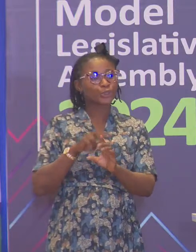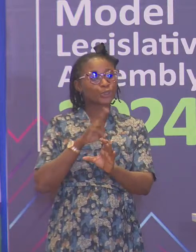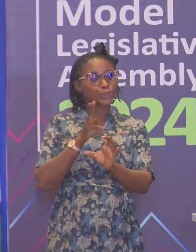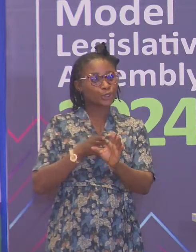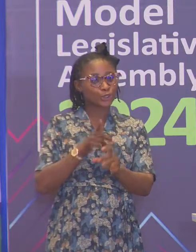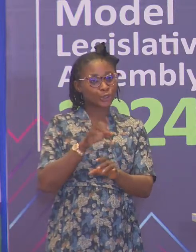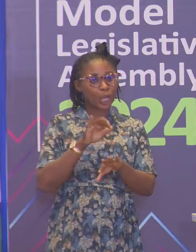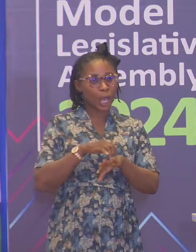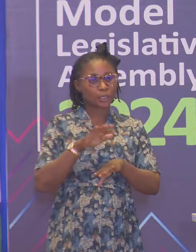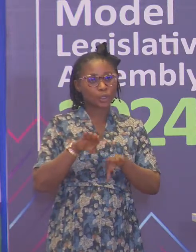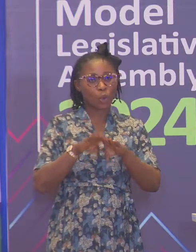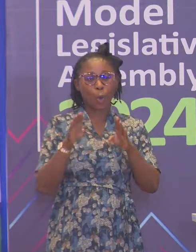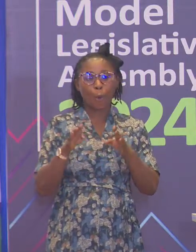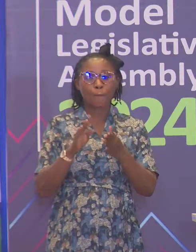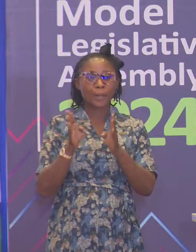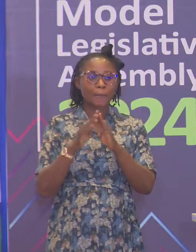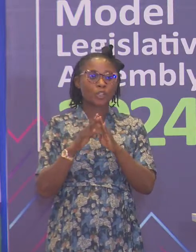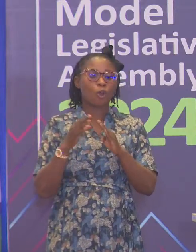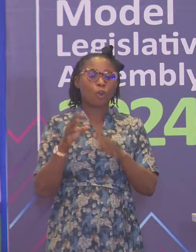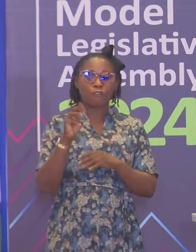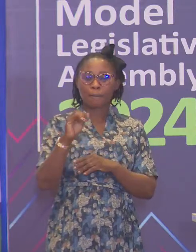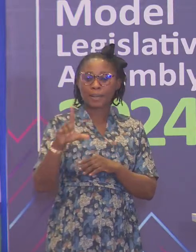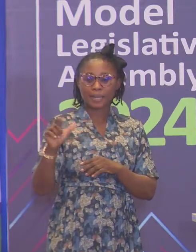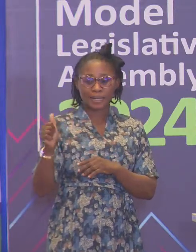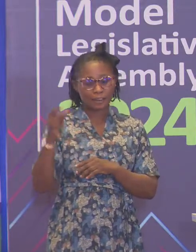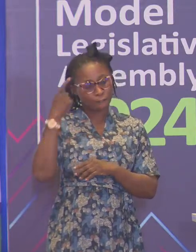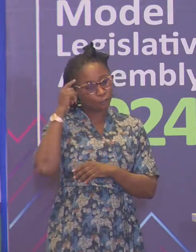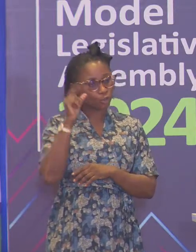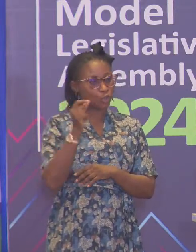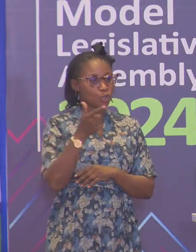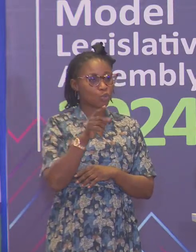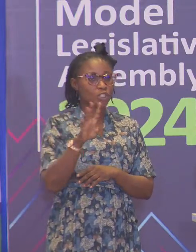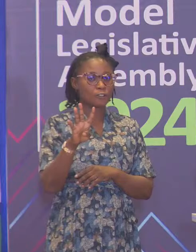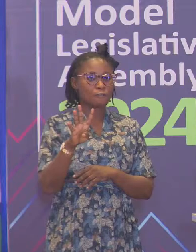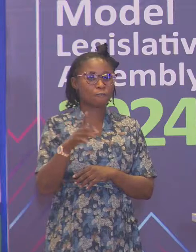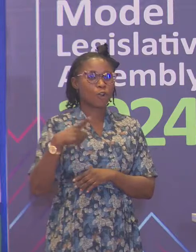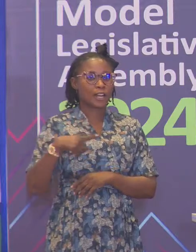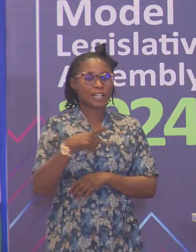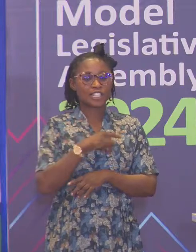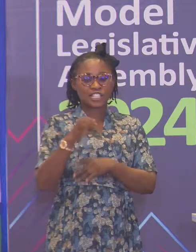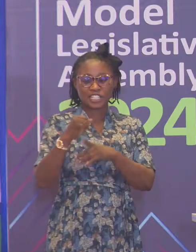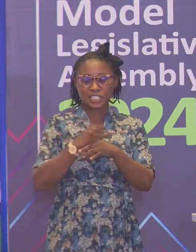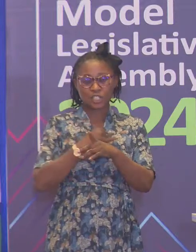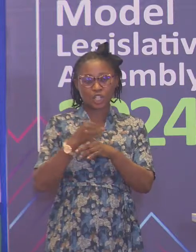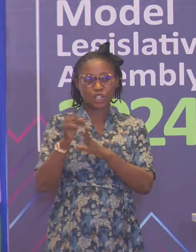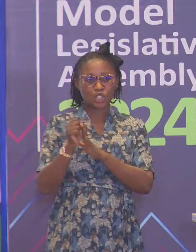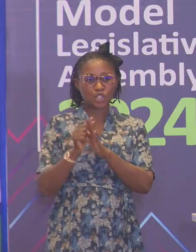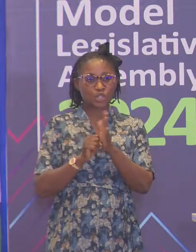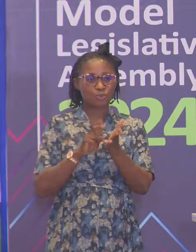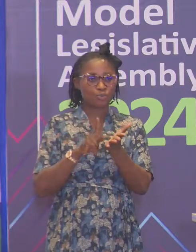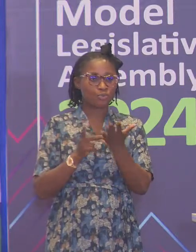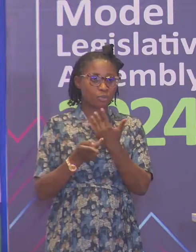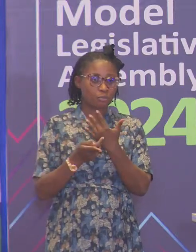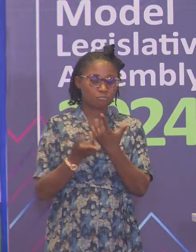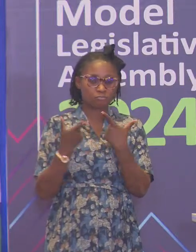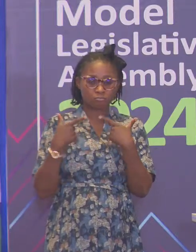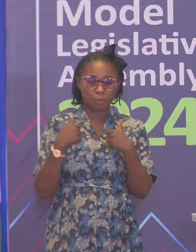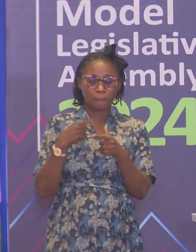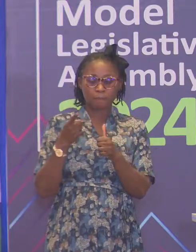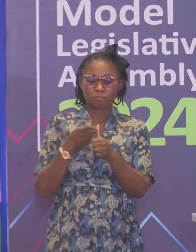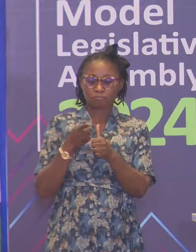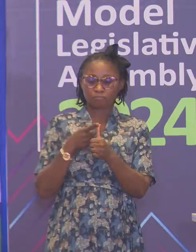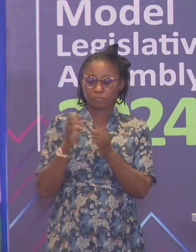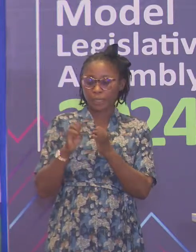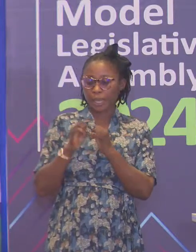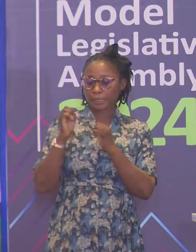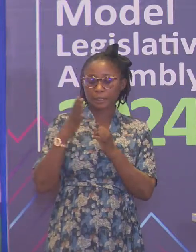Model Legislative Assembly for the 2024 Legislative Internship Program. Let me first extend